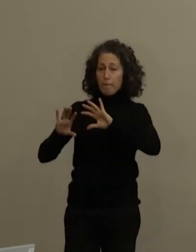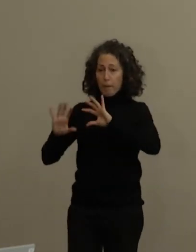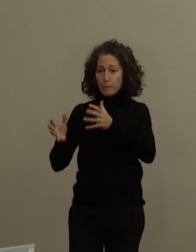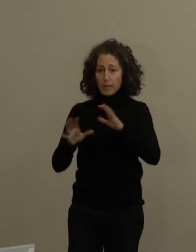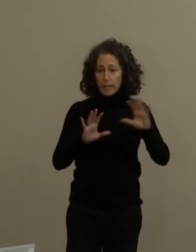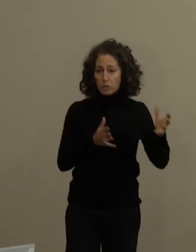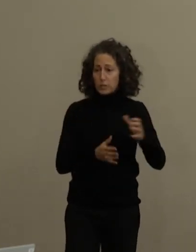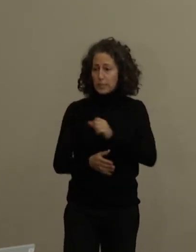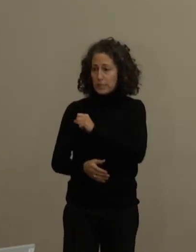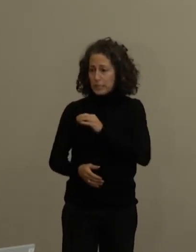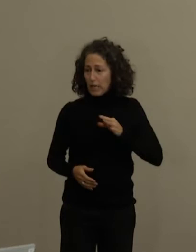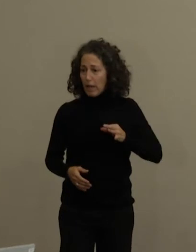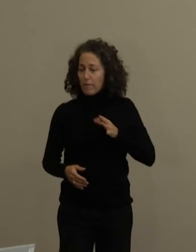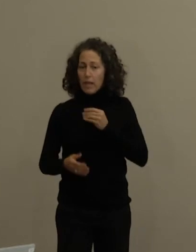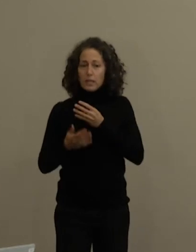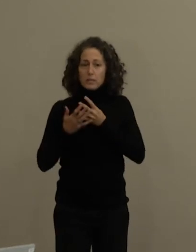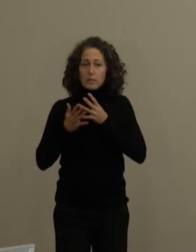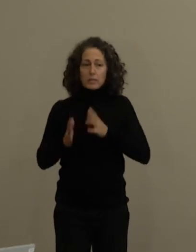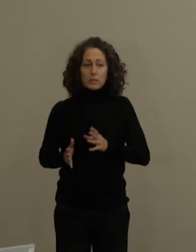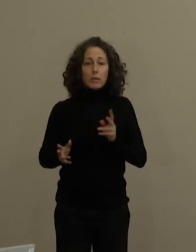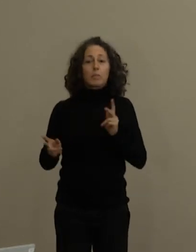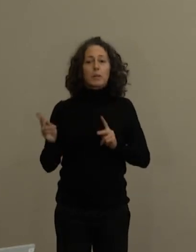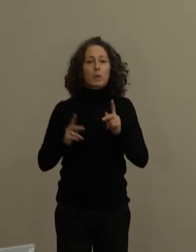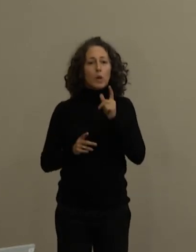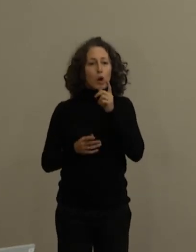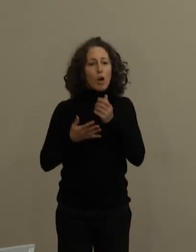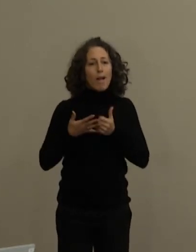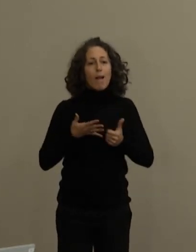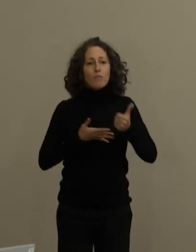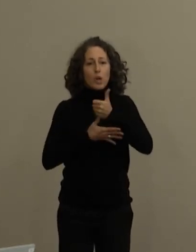as the detainees as high priority for vaccination.